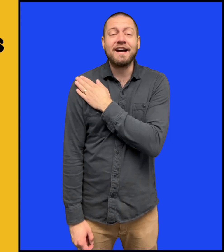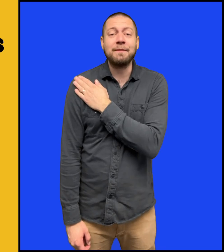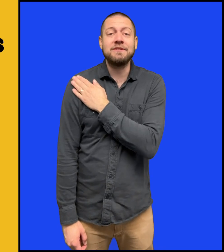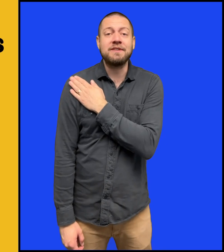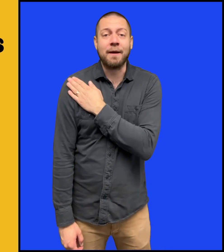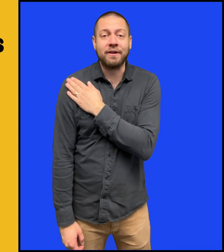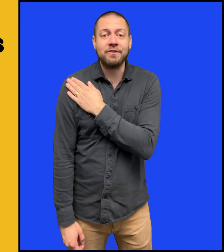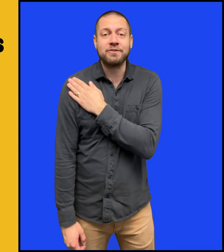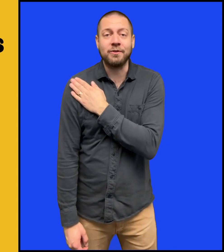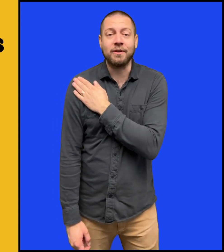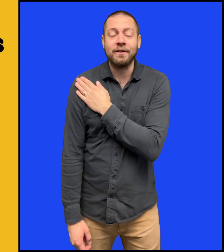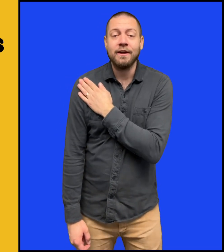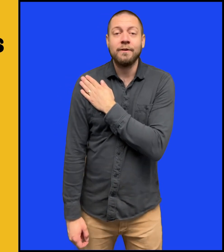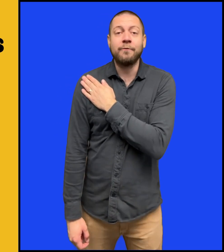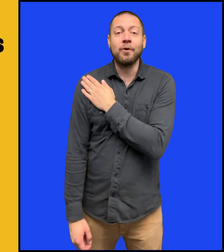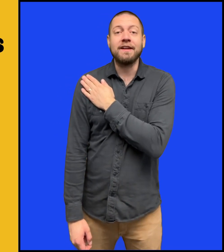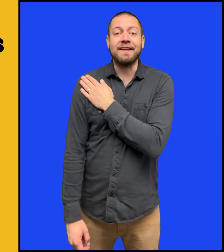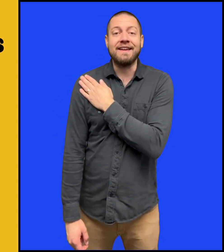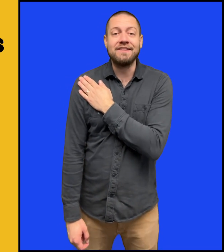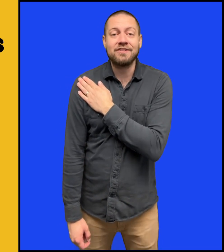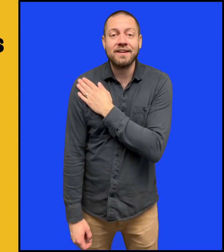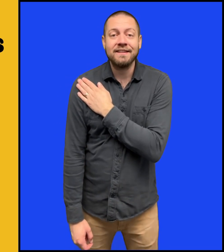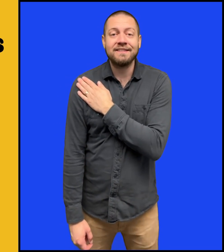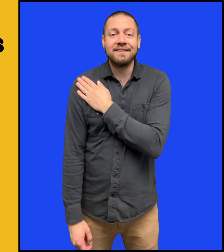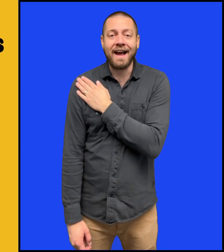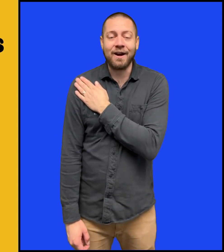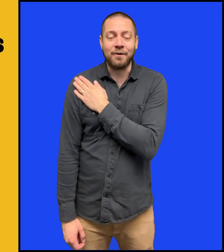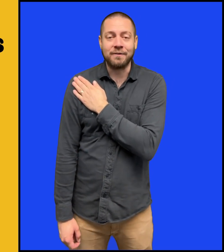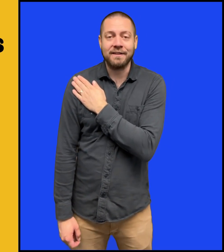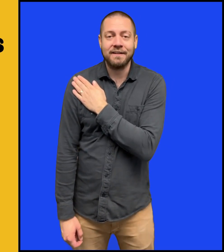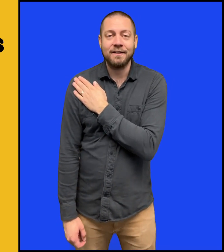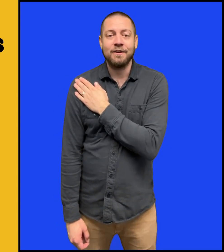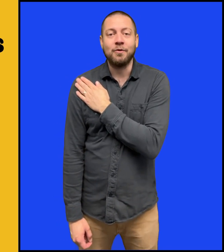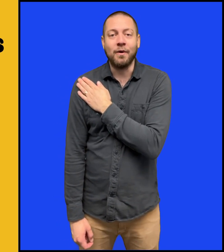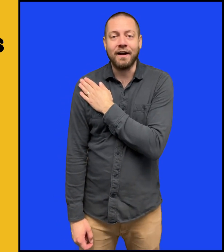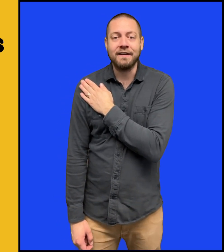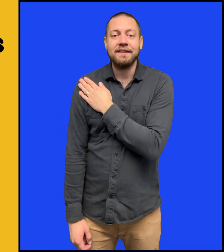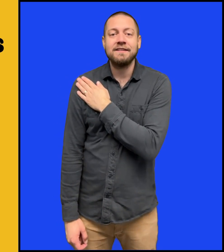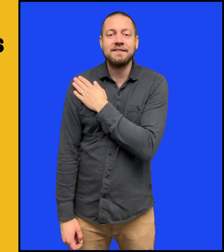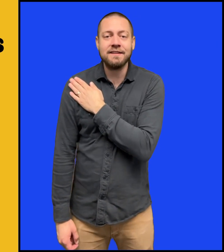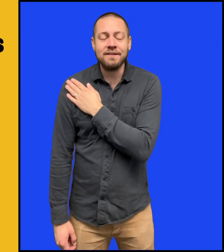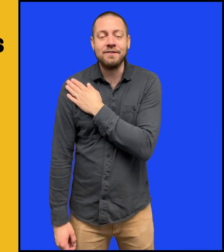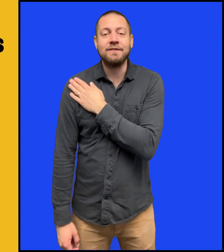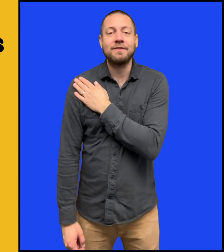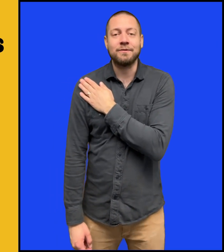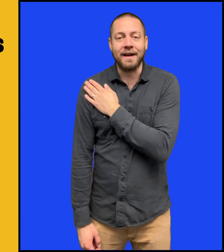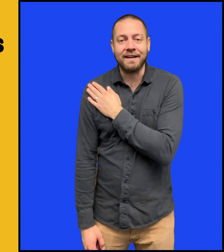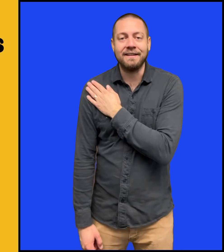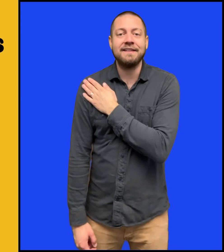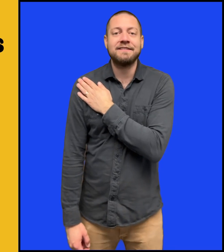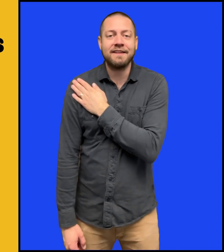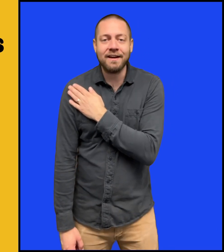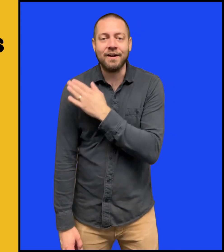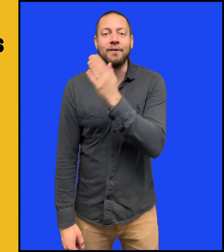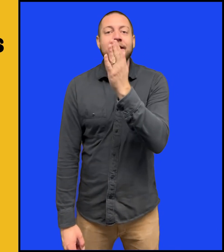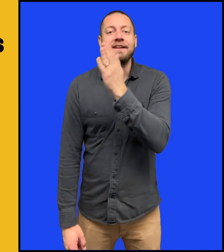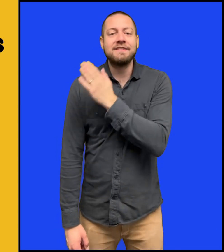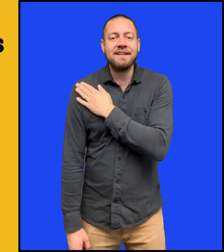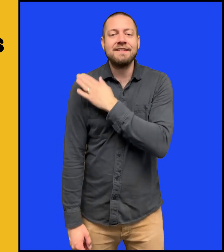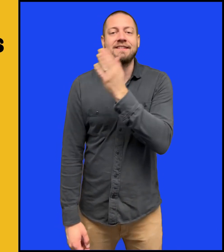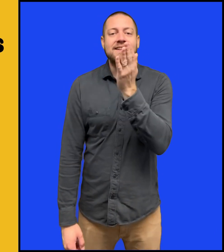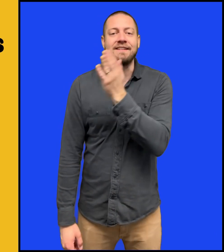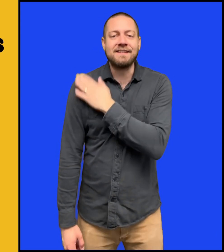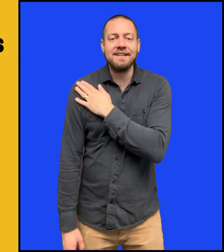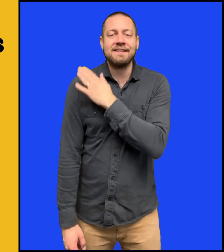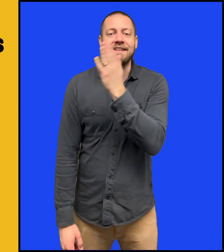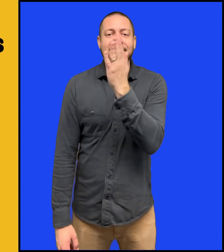many times you tap on your shoulder for each sound. 1, 2. Ready, let's go.